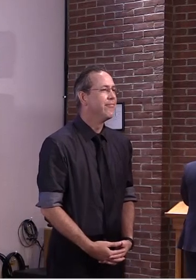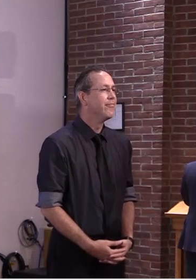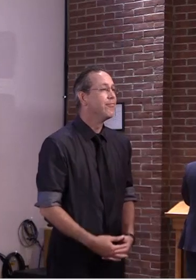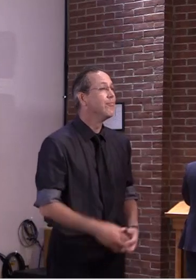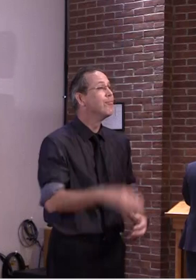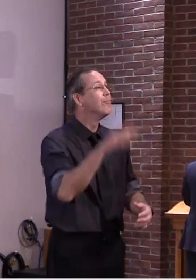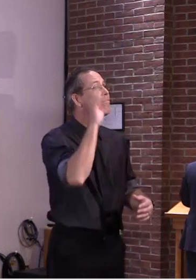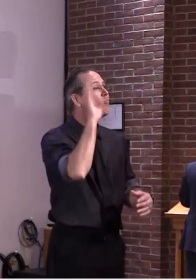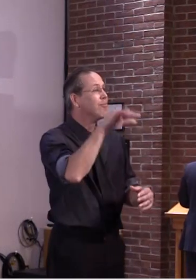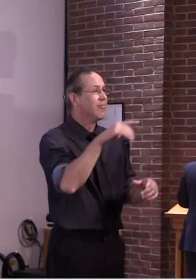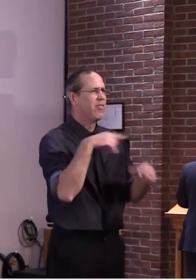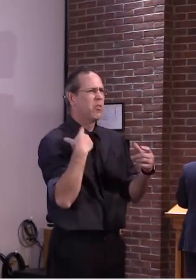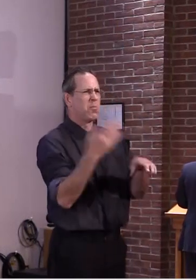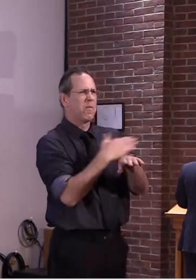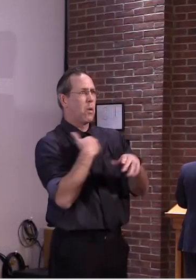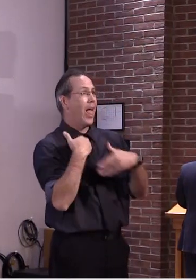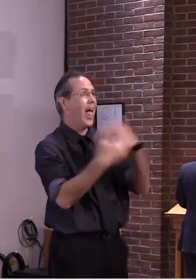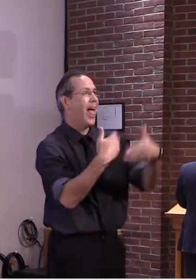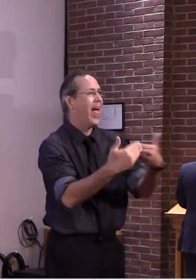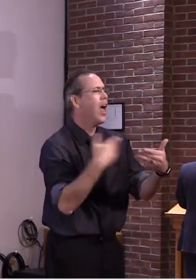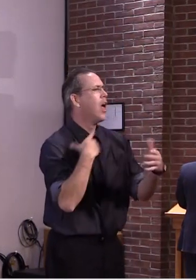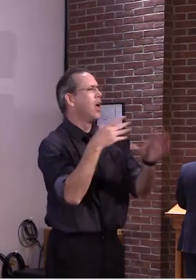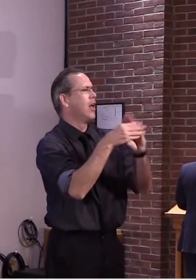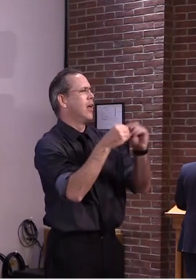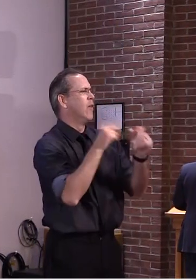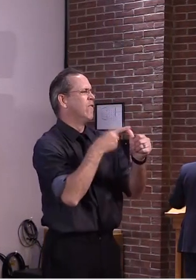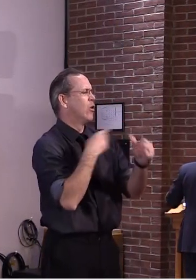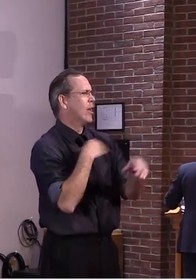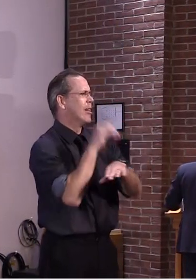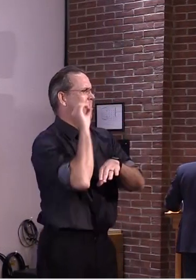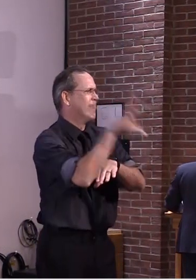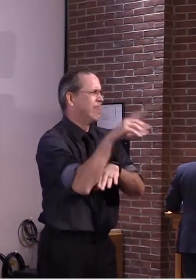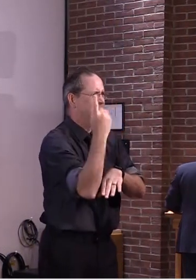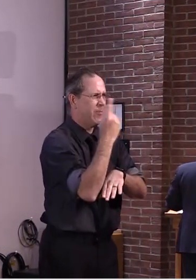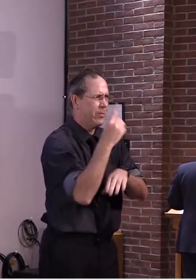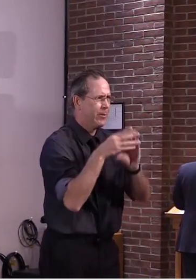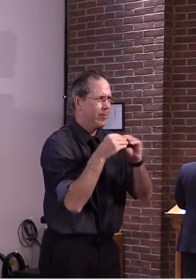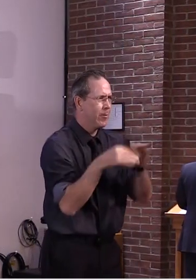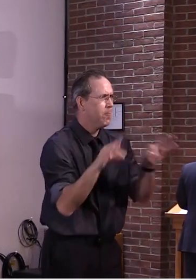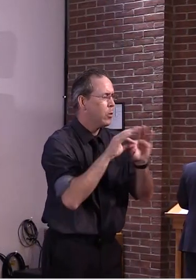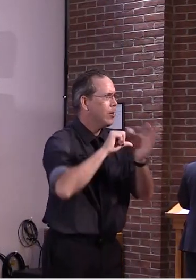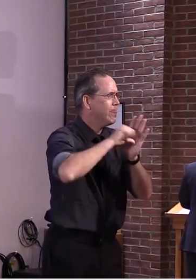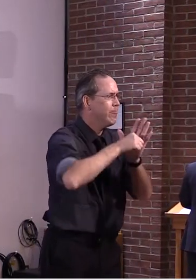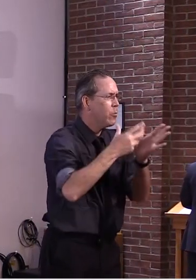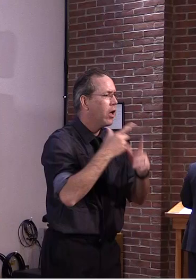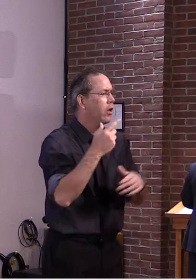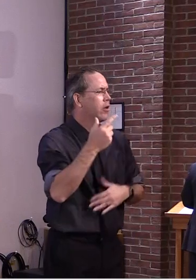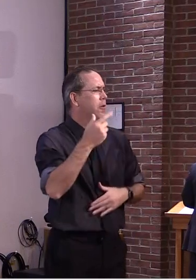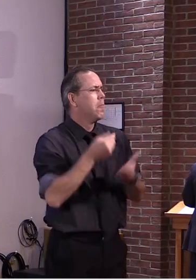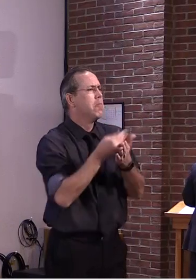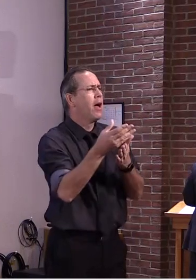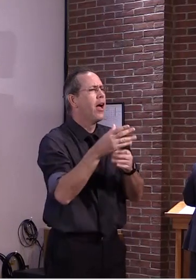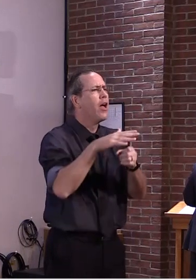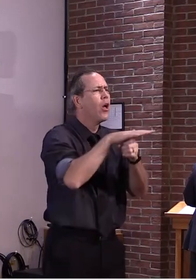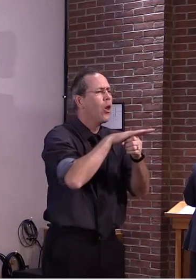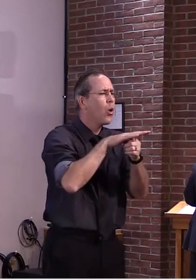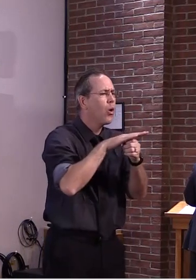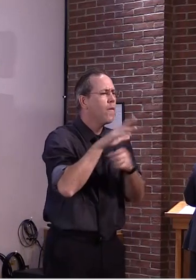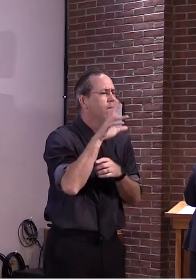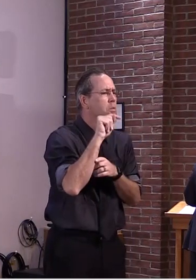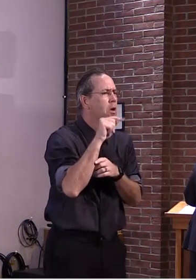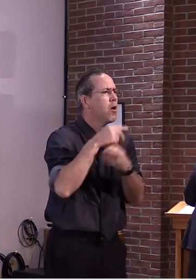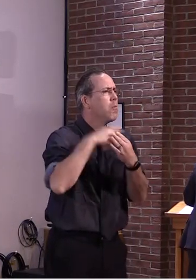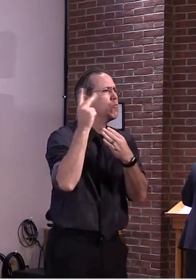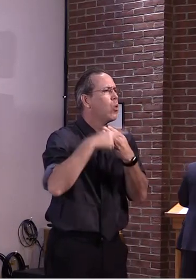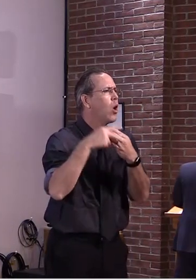Before I get started, I wanted to make sure everyone knows the Buy Local Vermont program is now open. This means Vermonters can